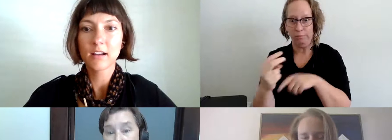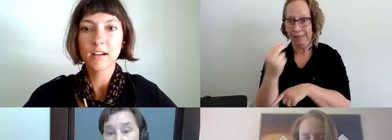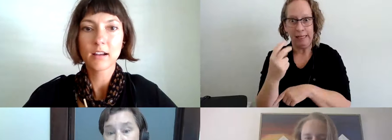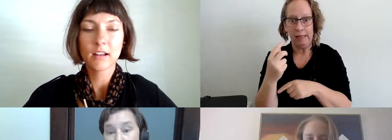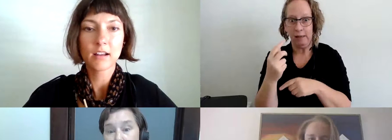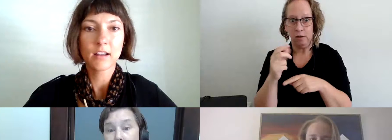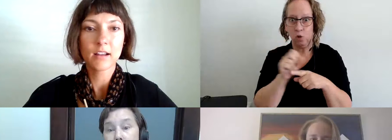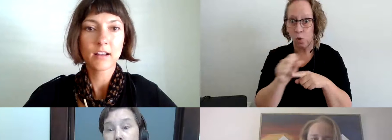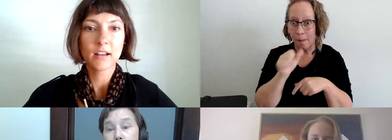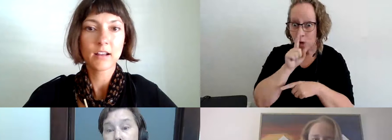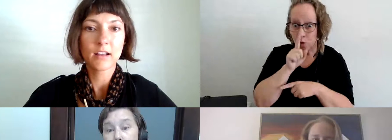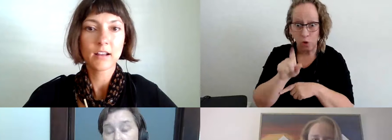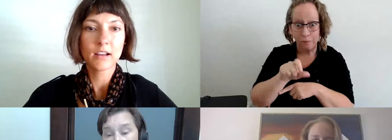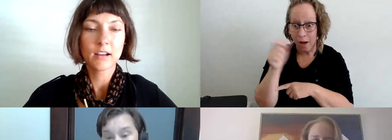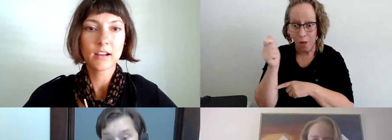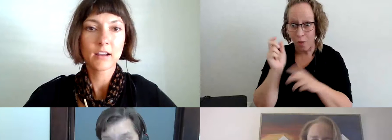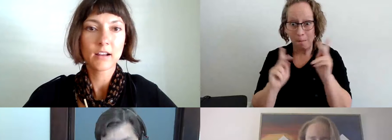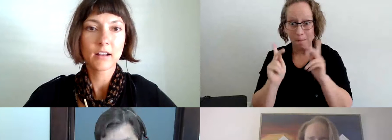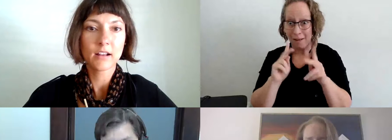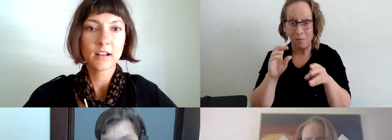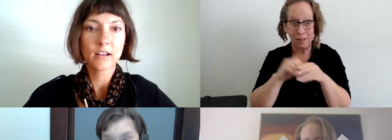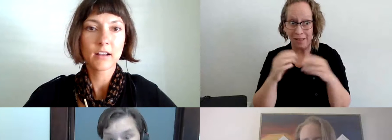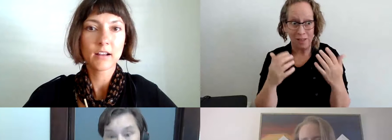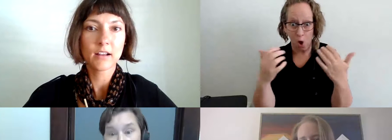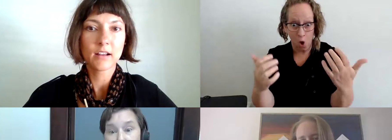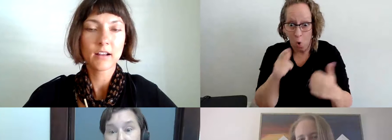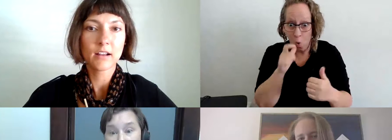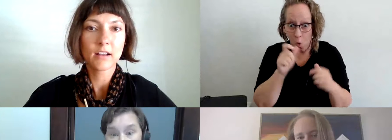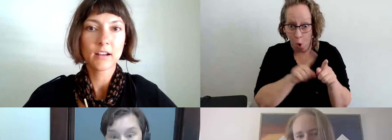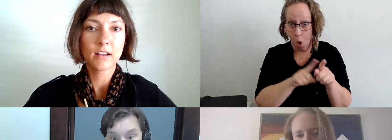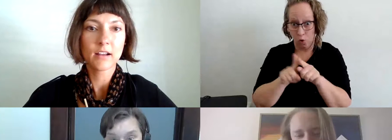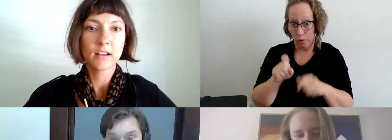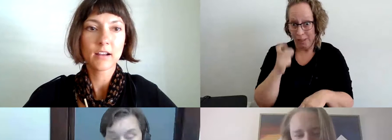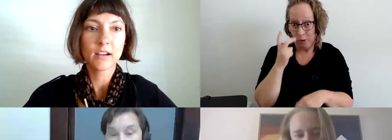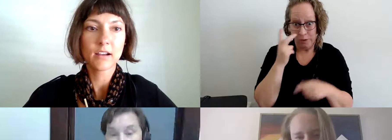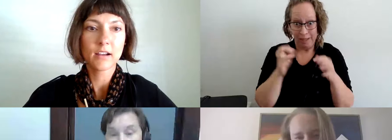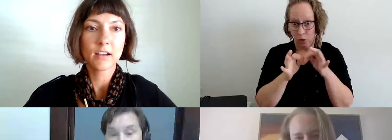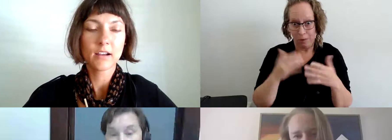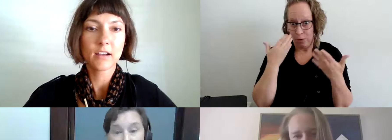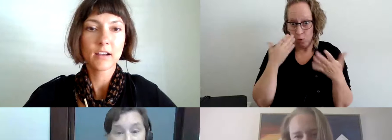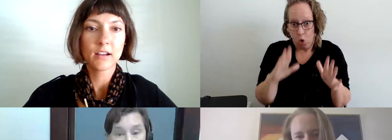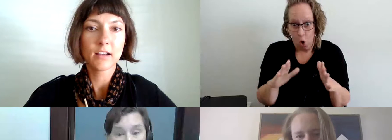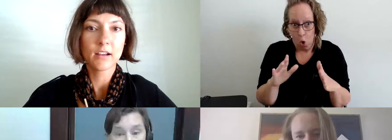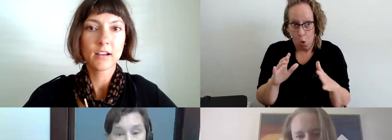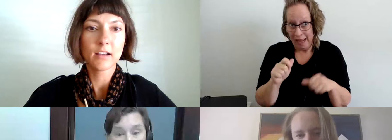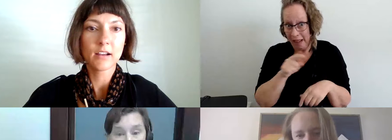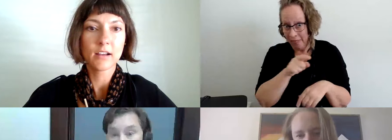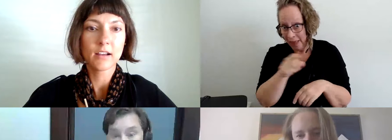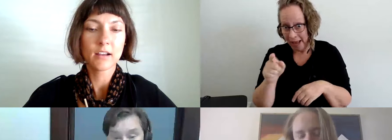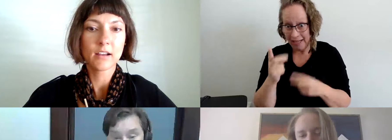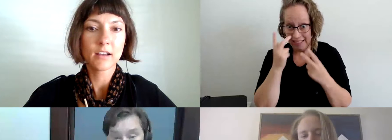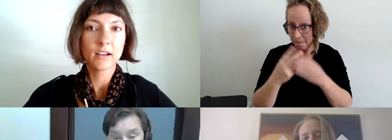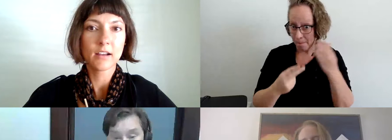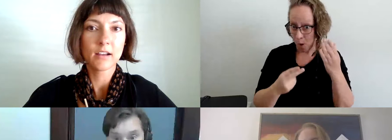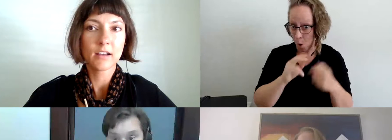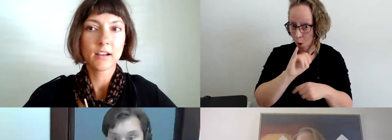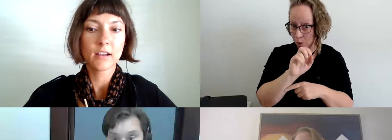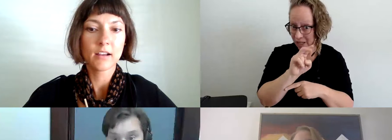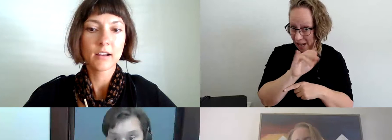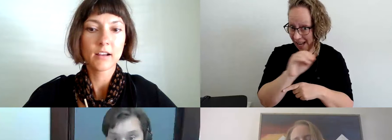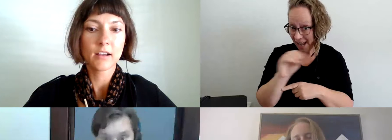am not sure if there are other people in the audience who also need to see an interpreter, and if they are able to see both Jenny